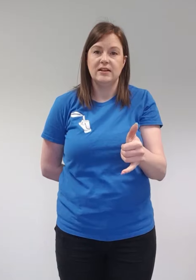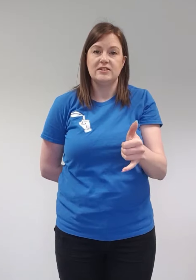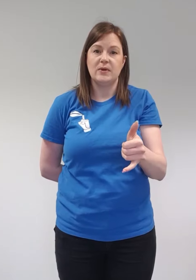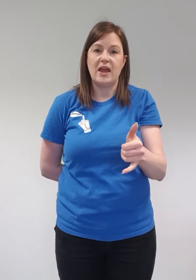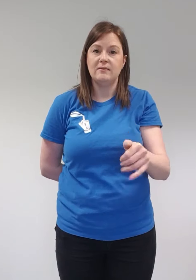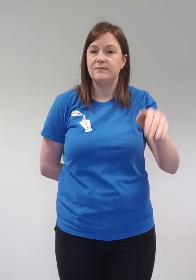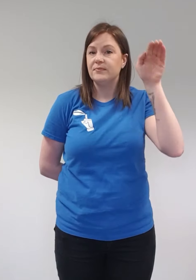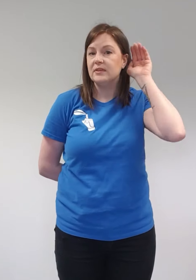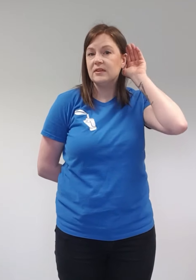So again,